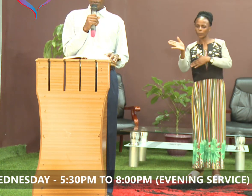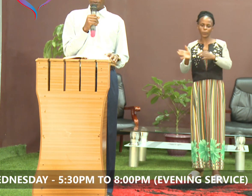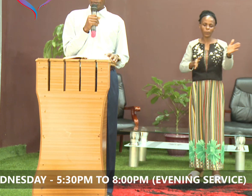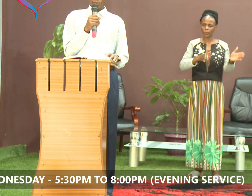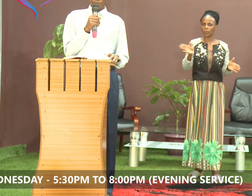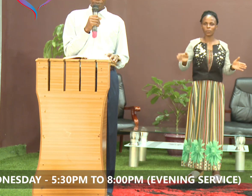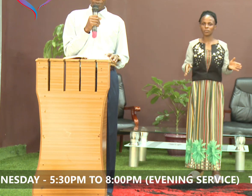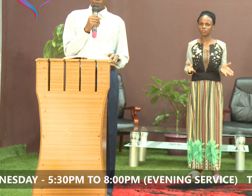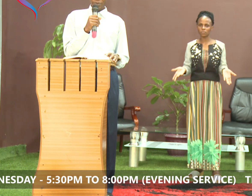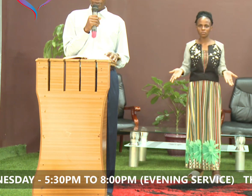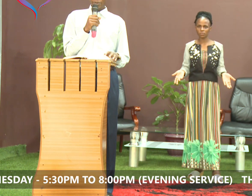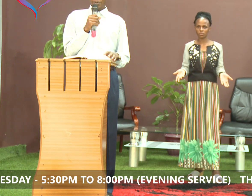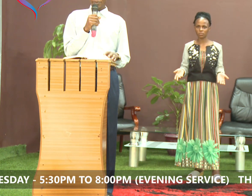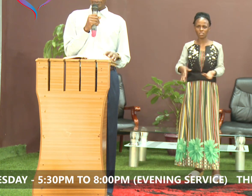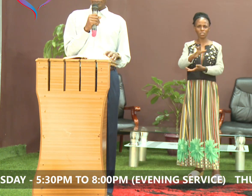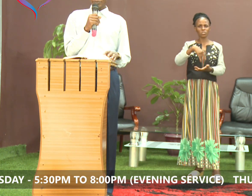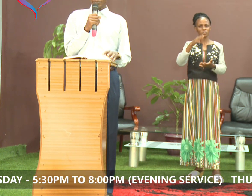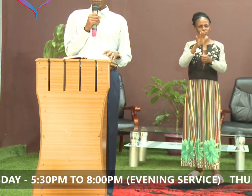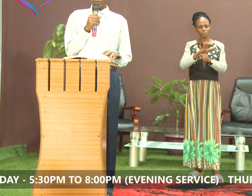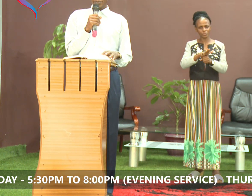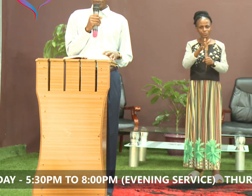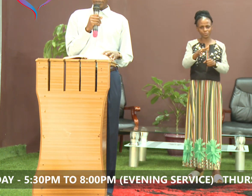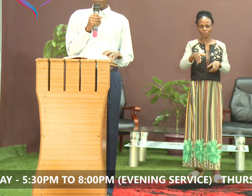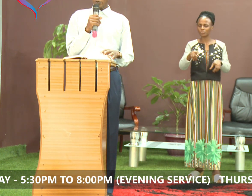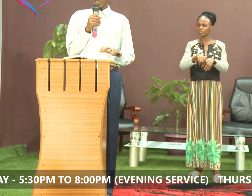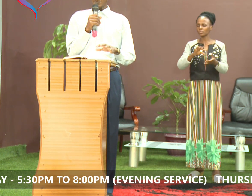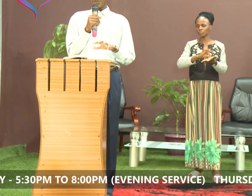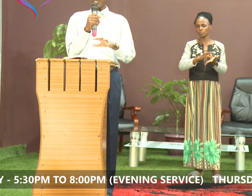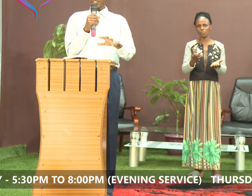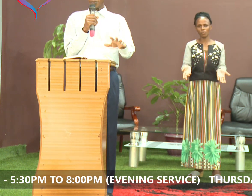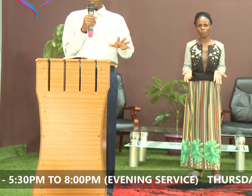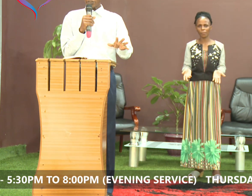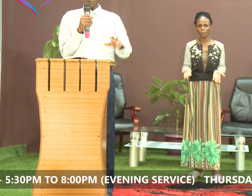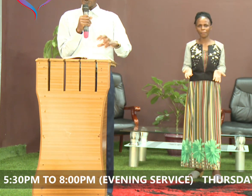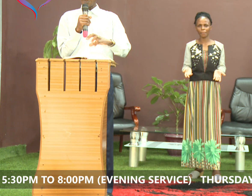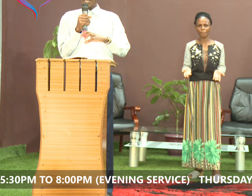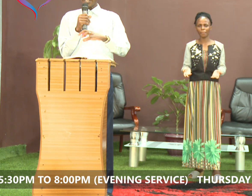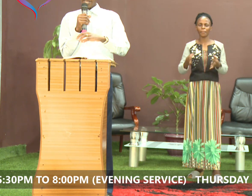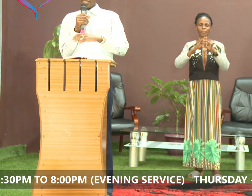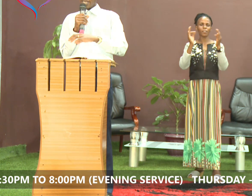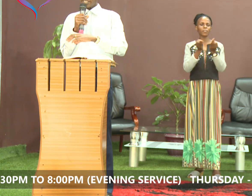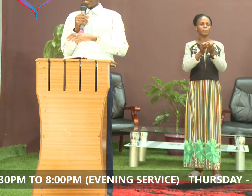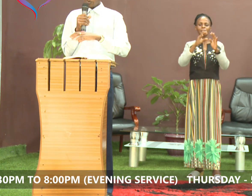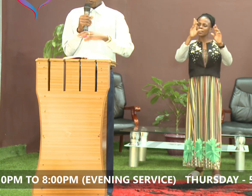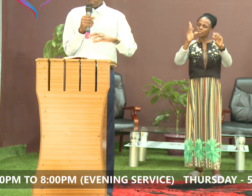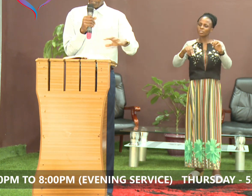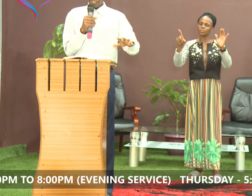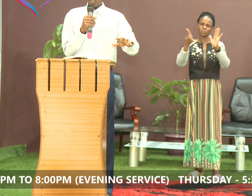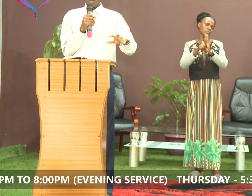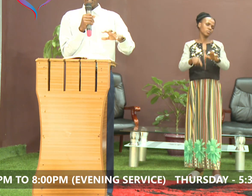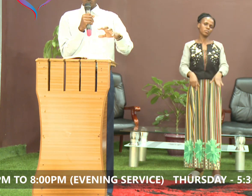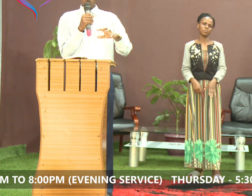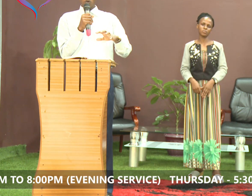The seed that fell in that home, that environment, is on the wayside. So wali yo family ziri bwe zityo nga buli ajja alinga ayitamu